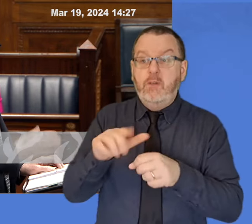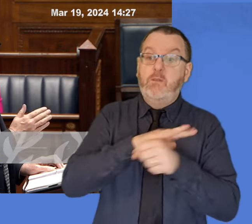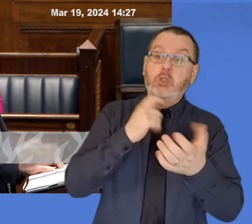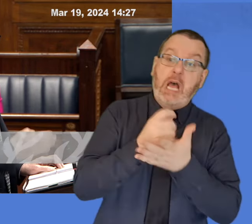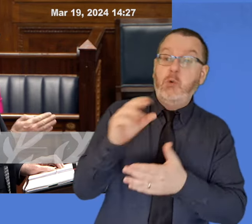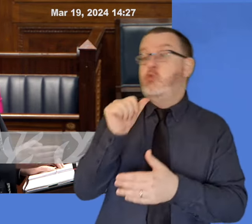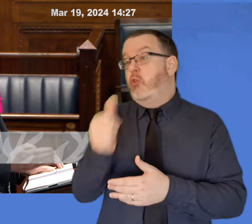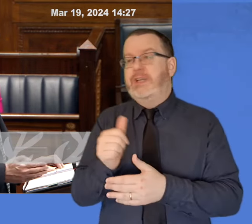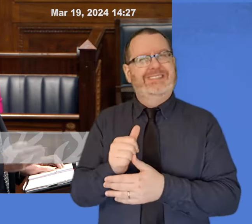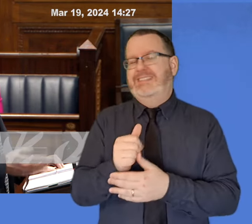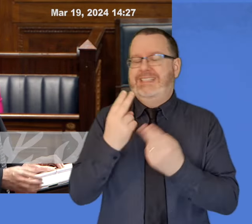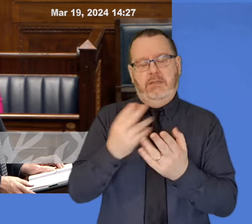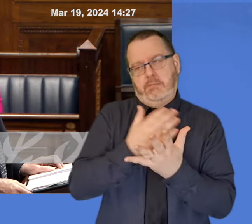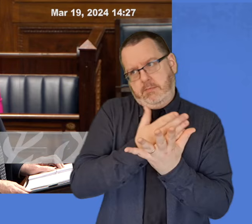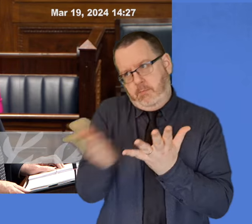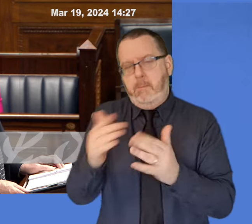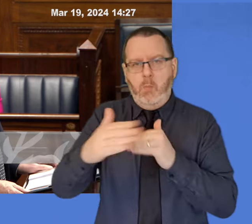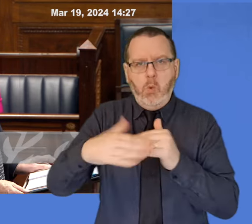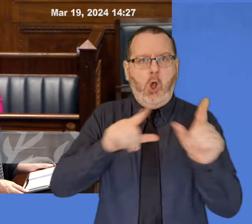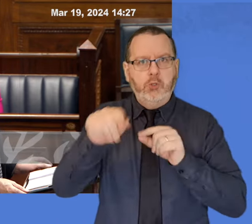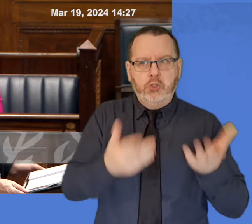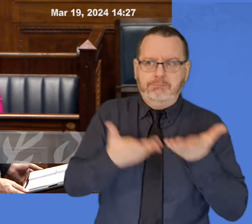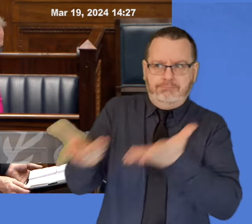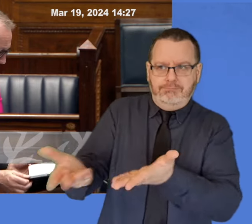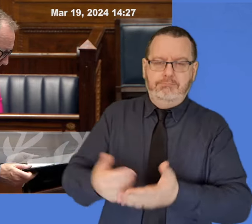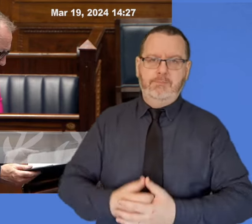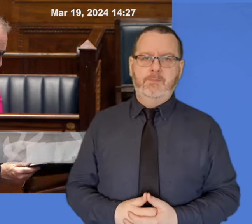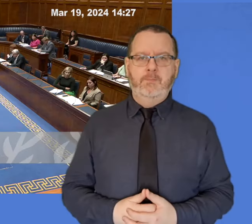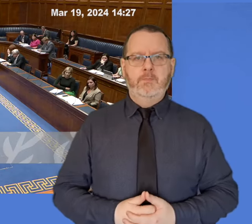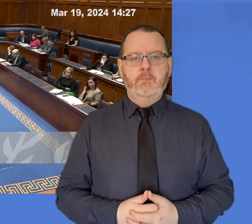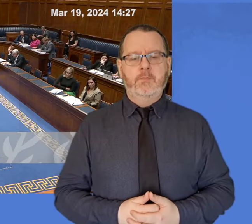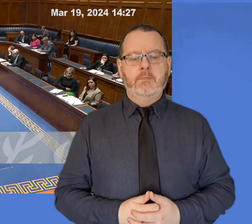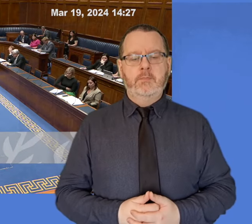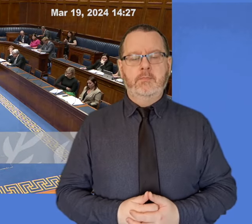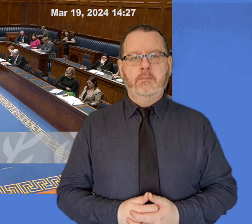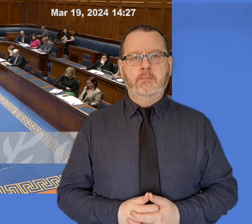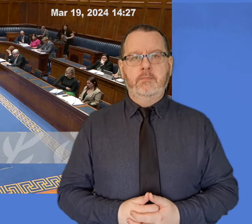that there need to be more options than simply a full-time occupation on offer to them. Carl Hunter.